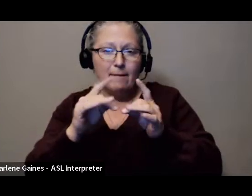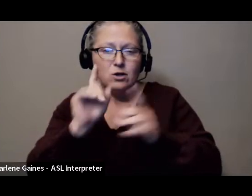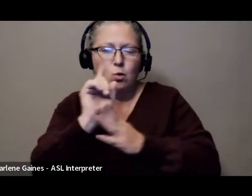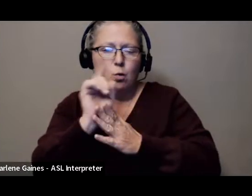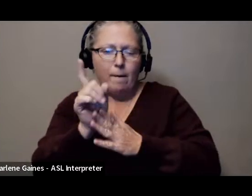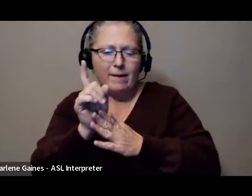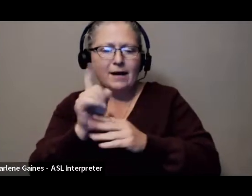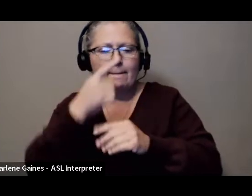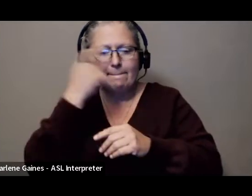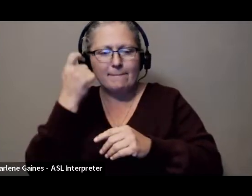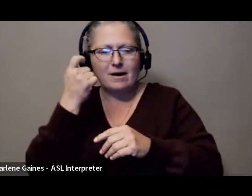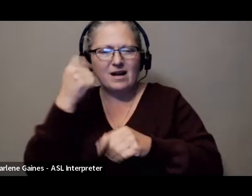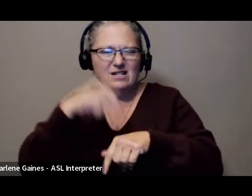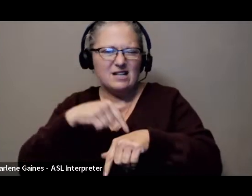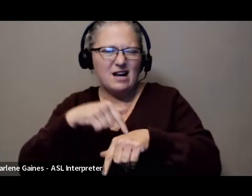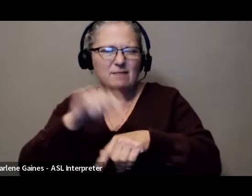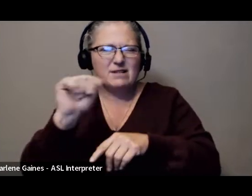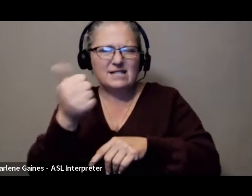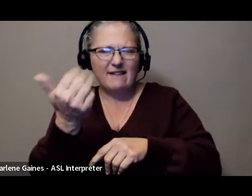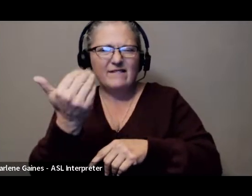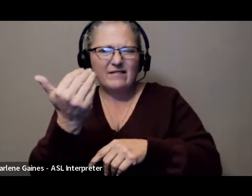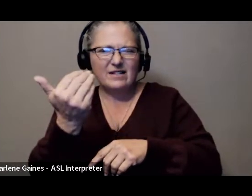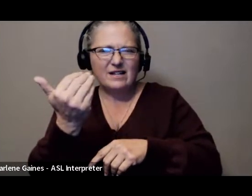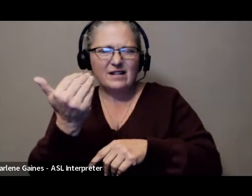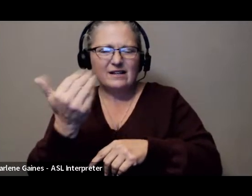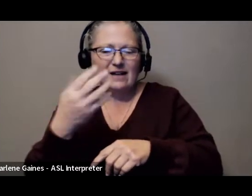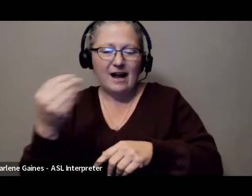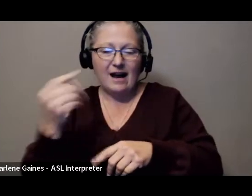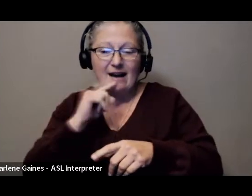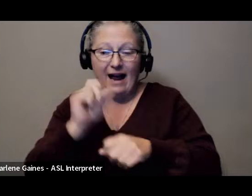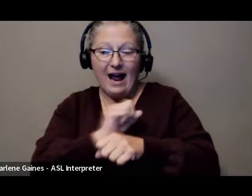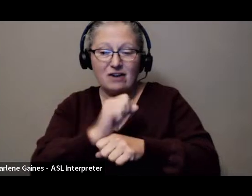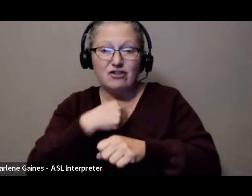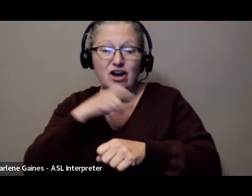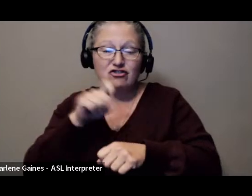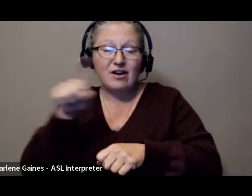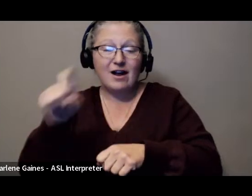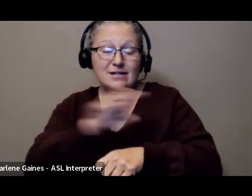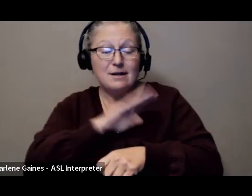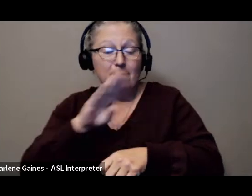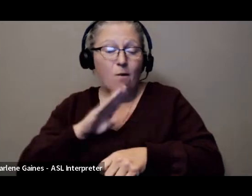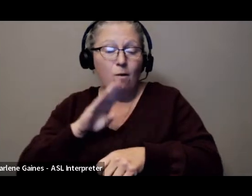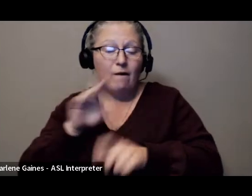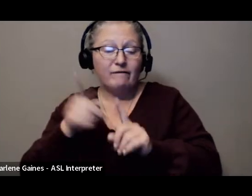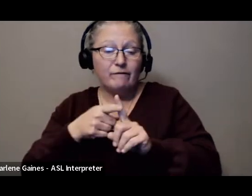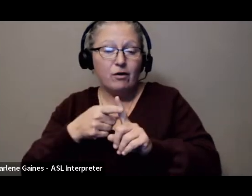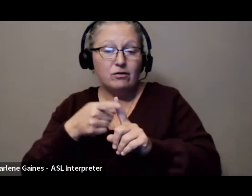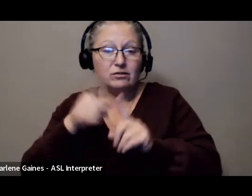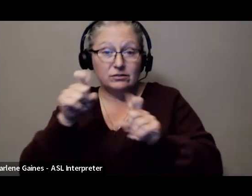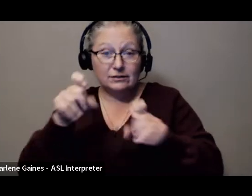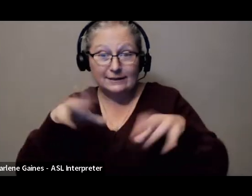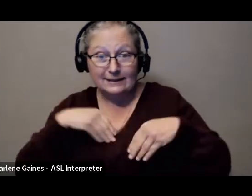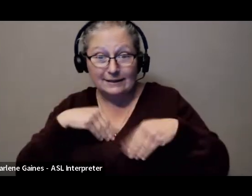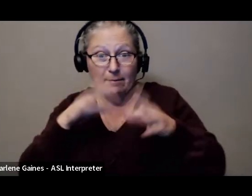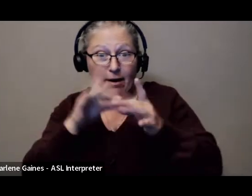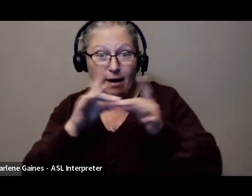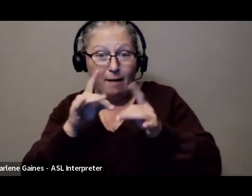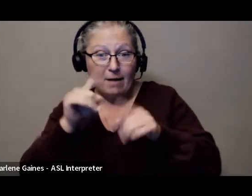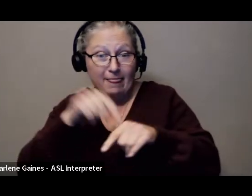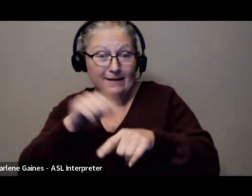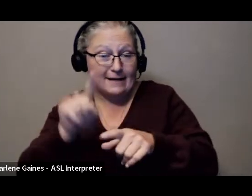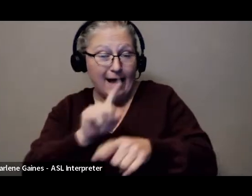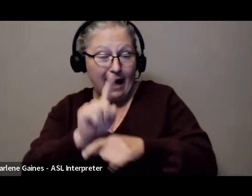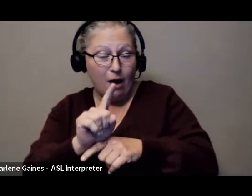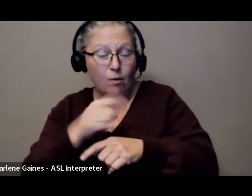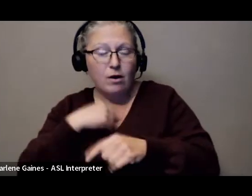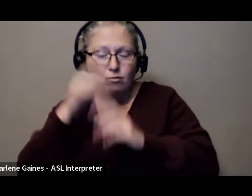minute because it is 10:15, and actually I should have asked the board if we would have taken comment at a certain hour. So